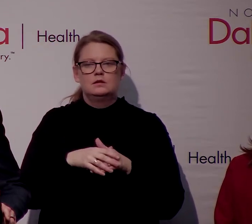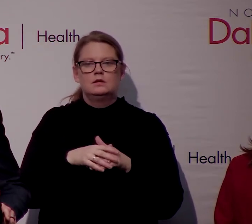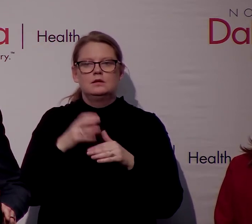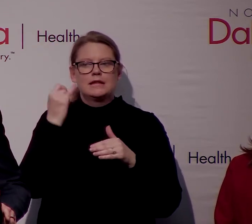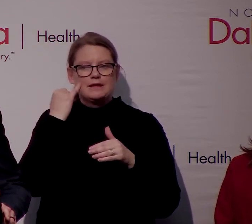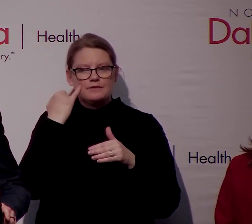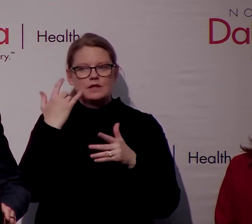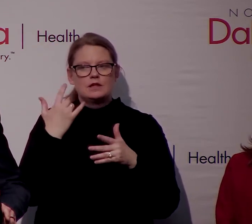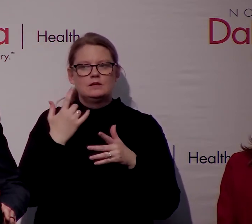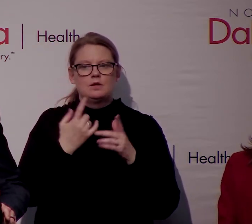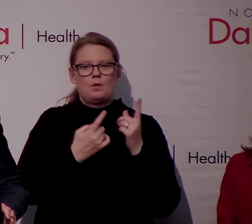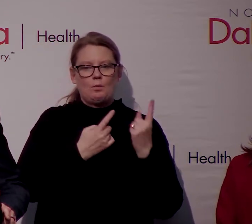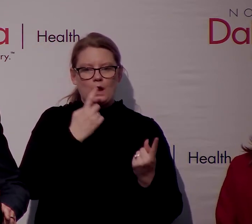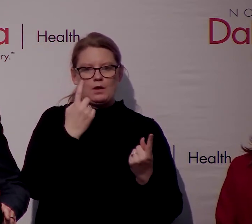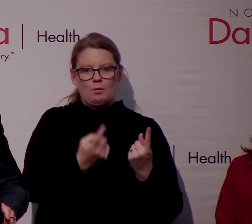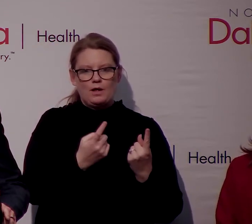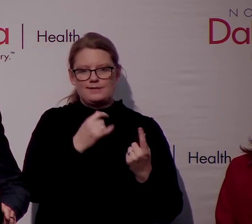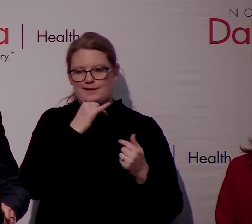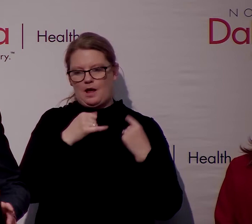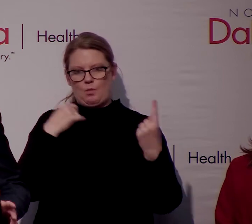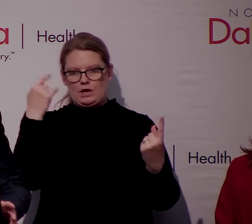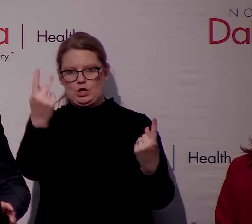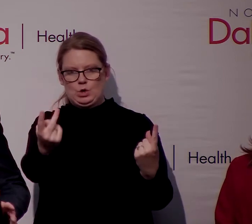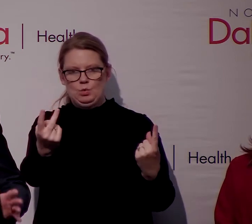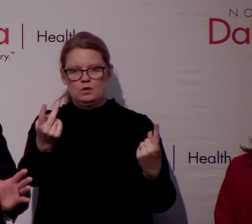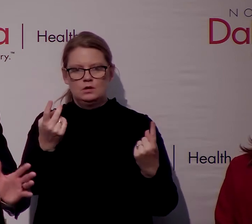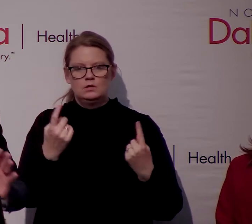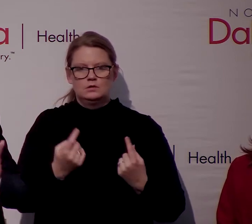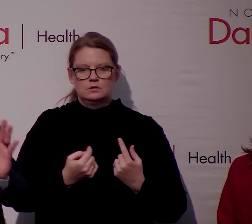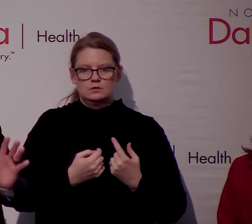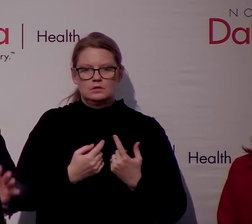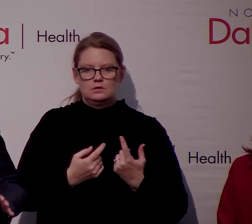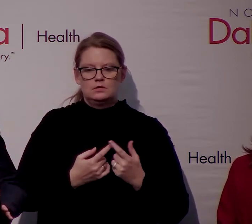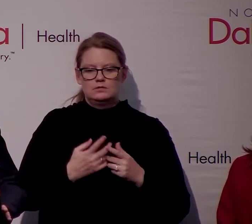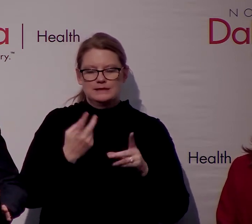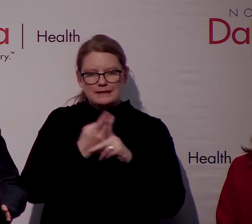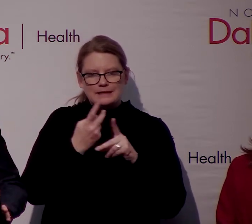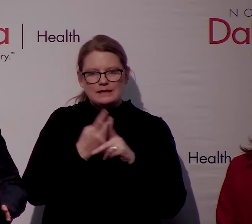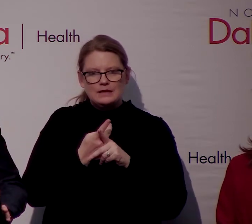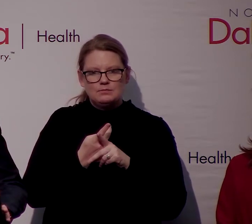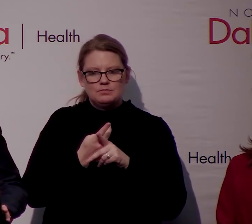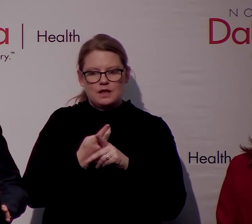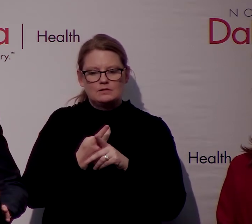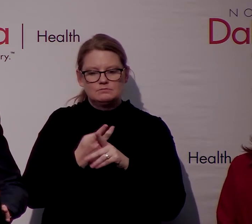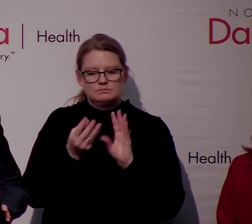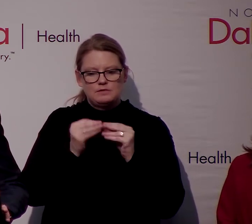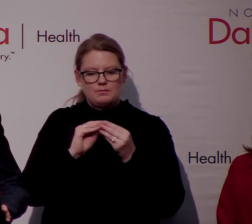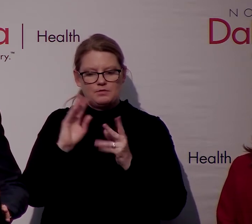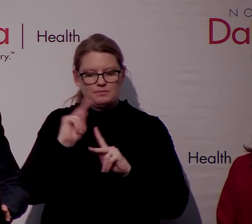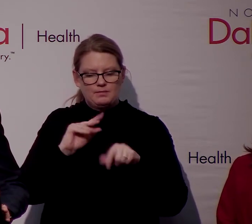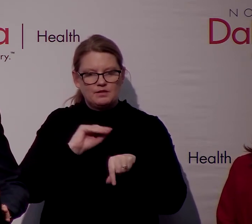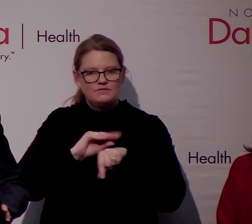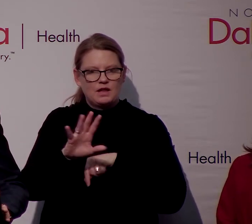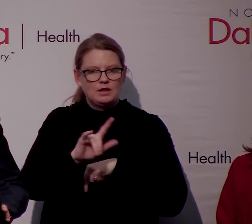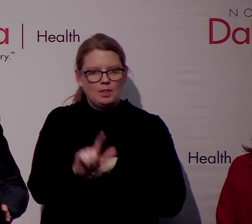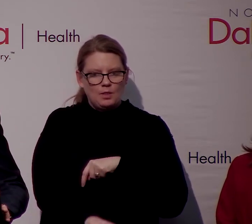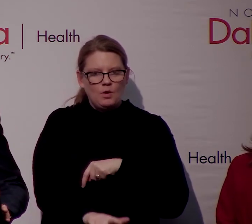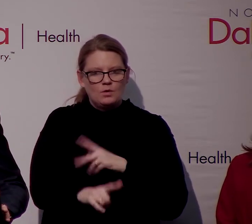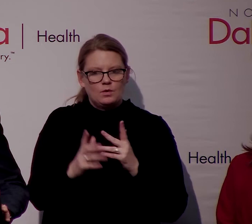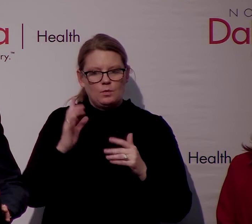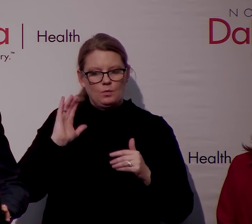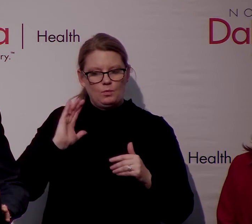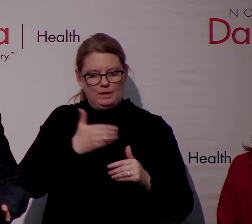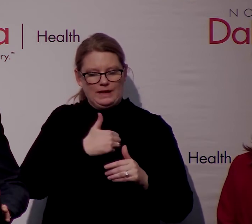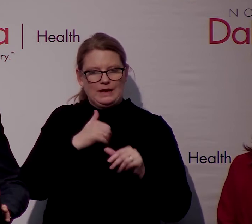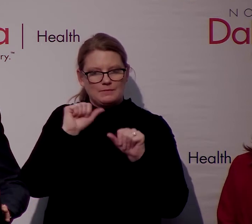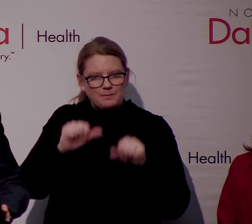at a 1-to-1 instead of 1-to-2, then we can keep the population low, and then our healthcare system may have the ability to help those that